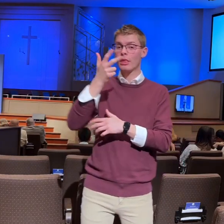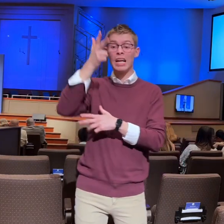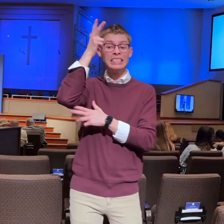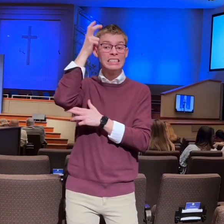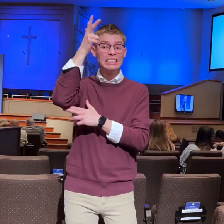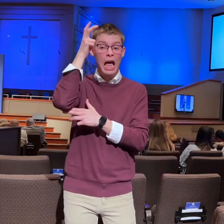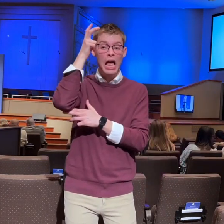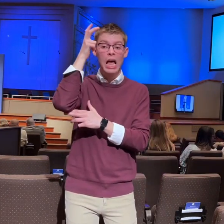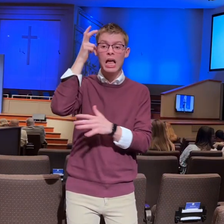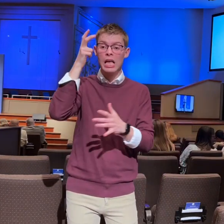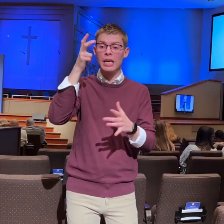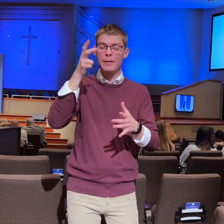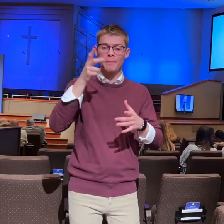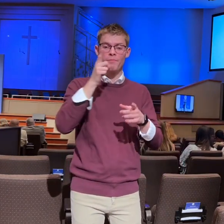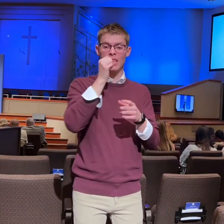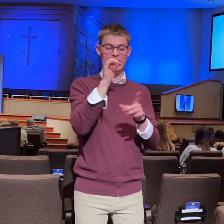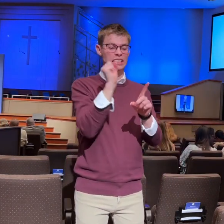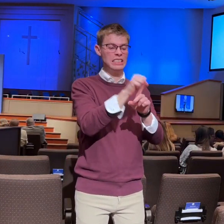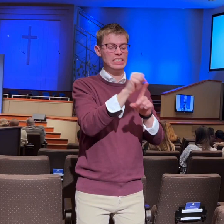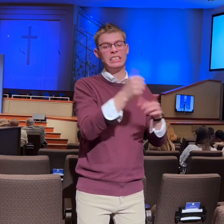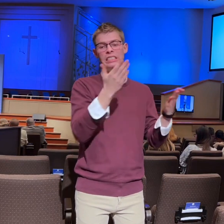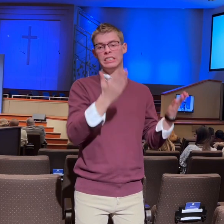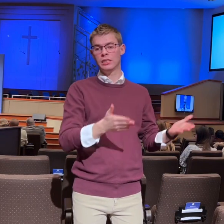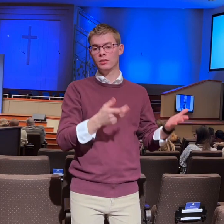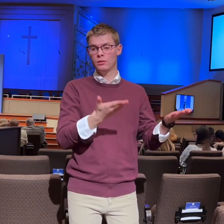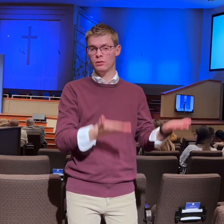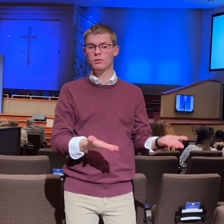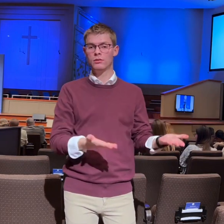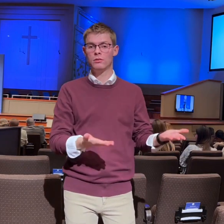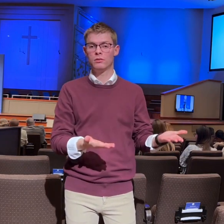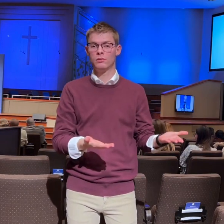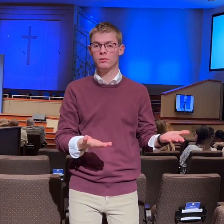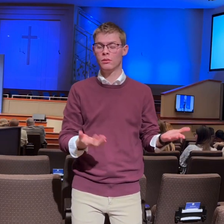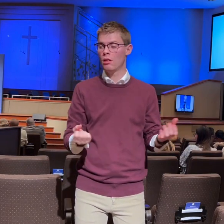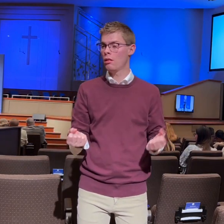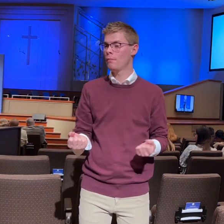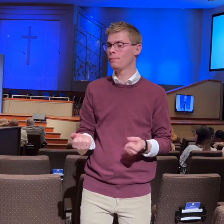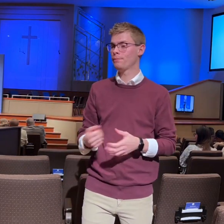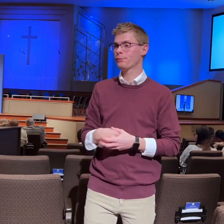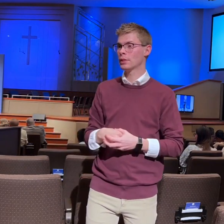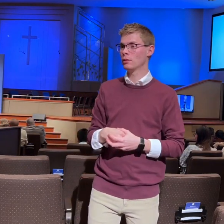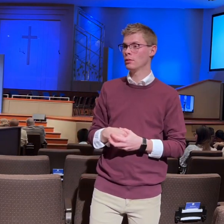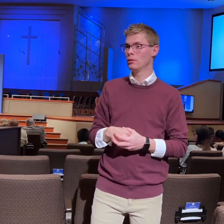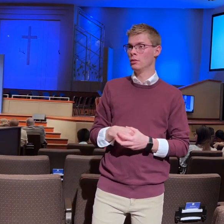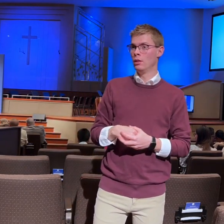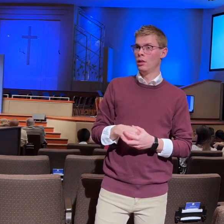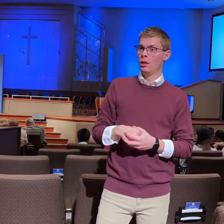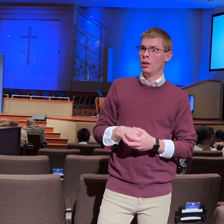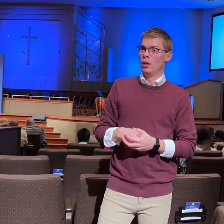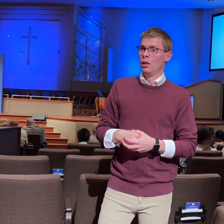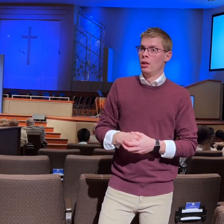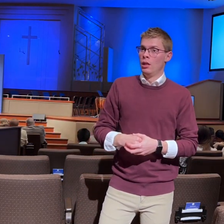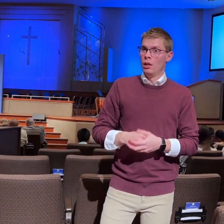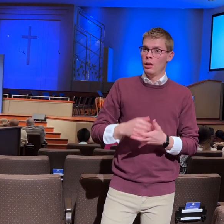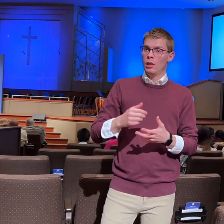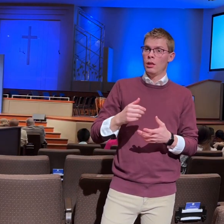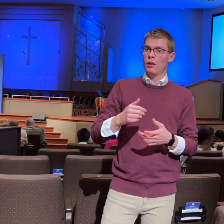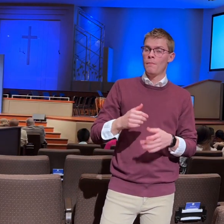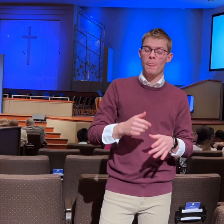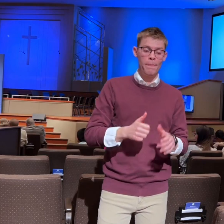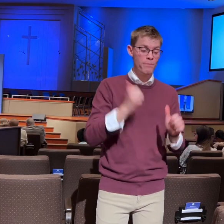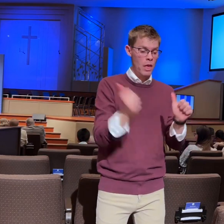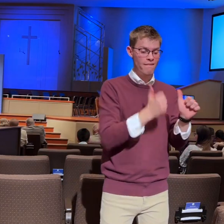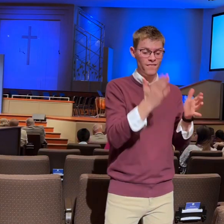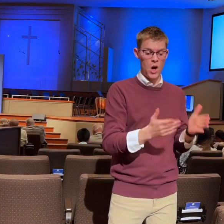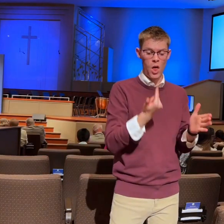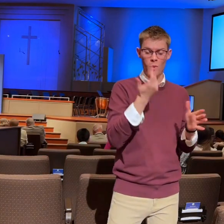2 Corinthians 11.13. For such are false apostles, deceitful workers, transforming themselves into the apostles of Christ, and no